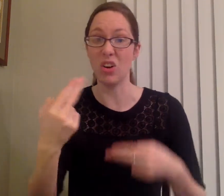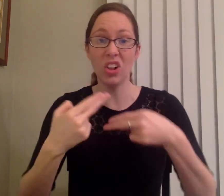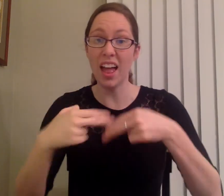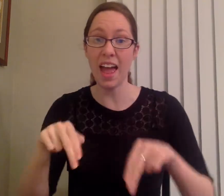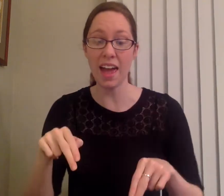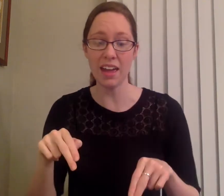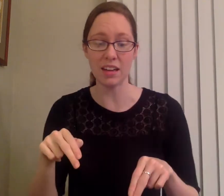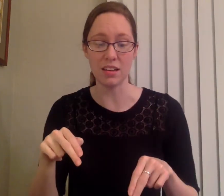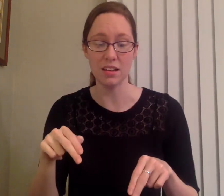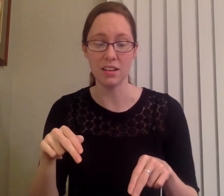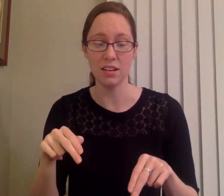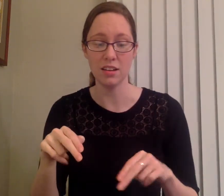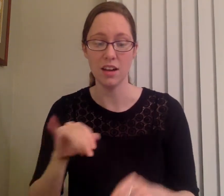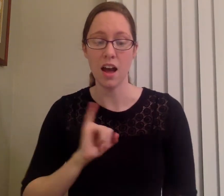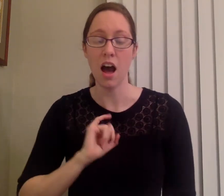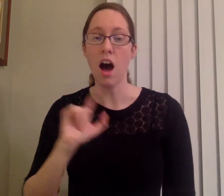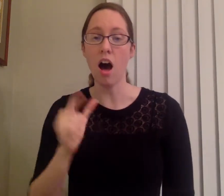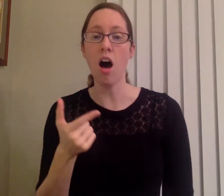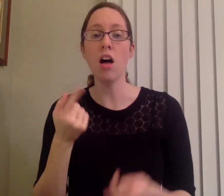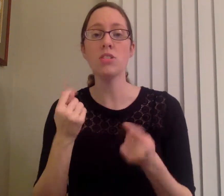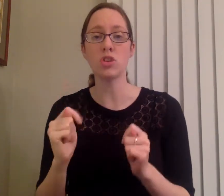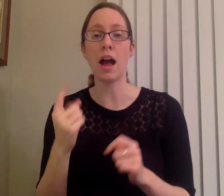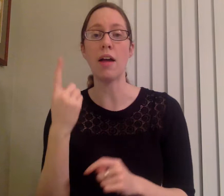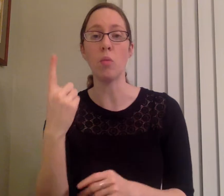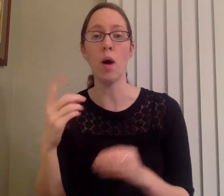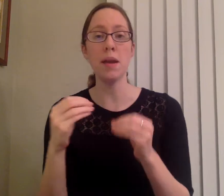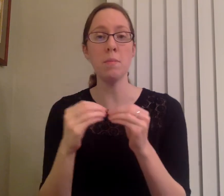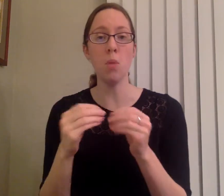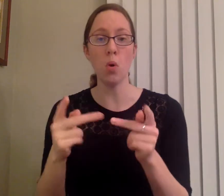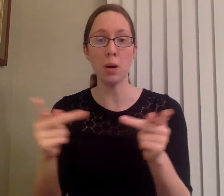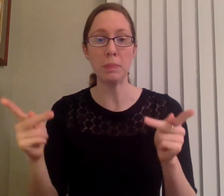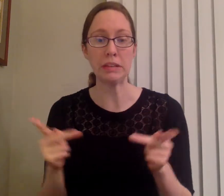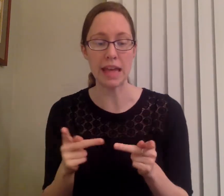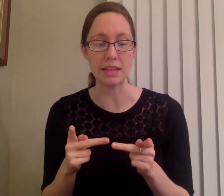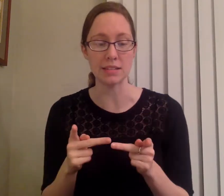single egg. I'll try one more place."